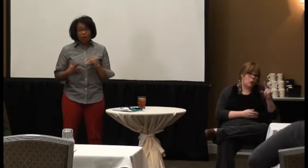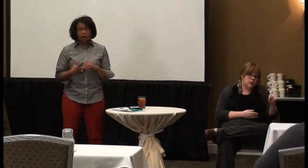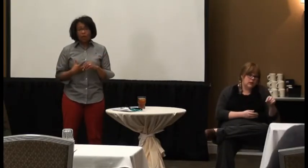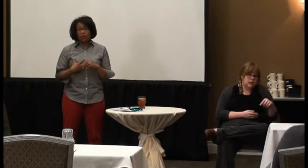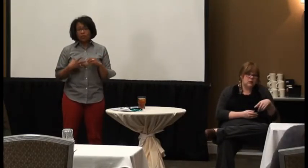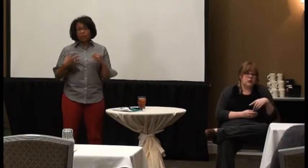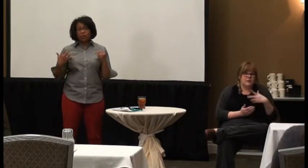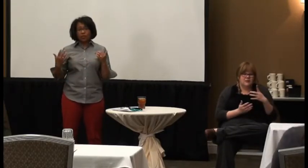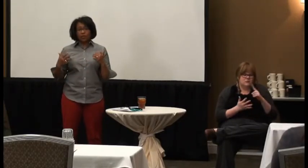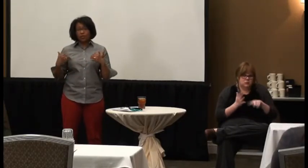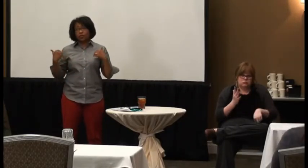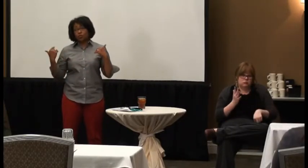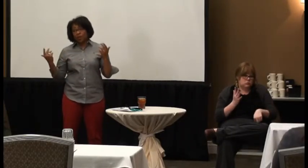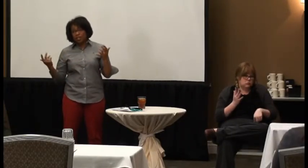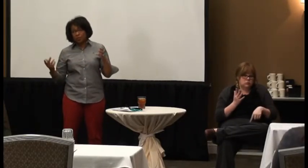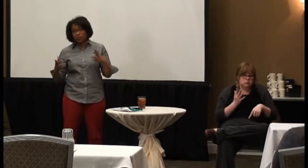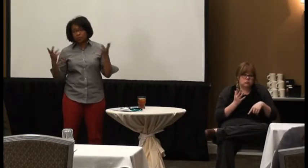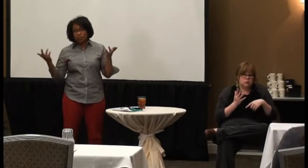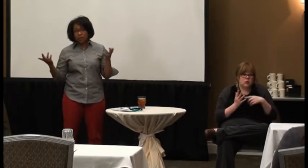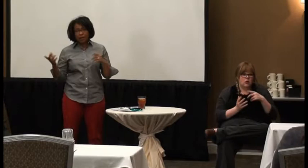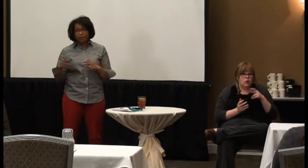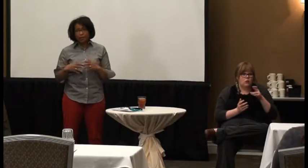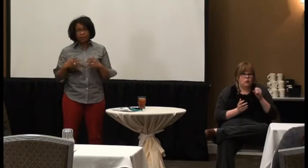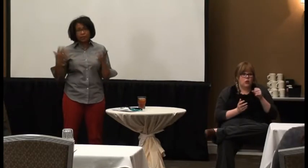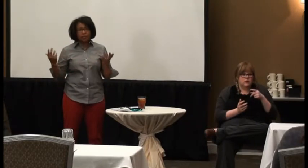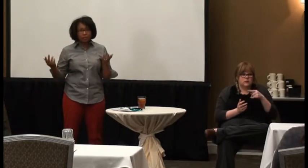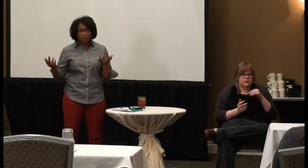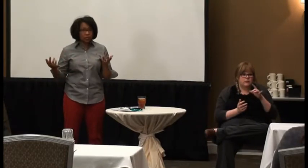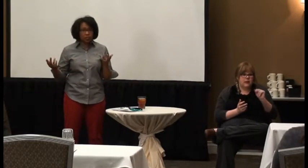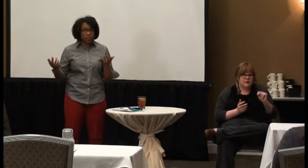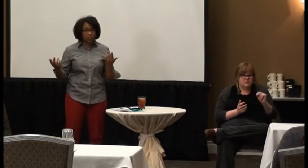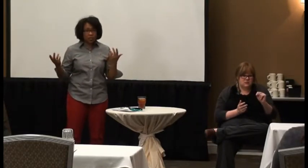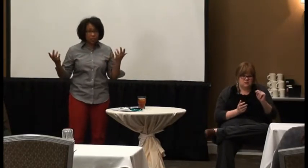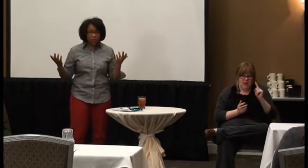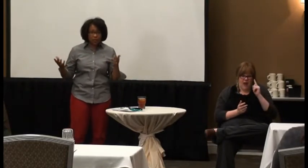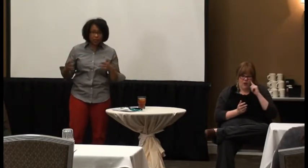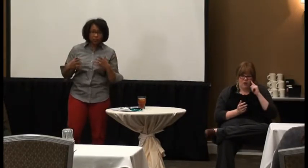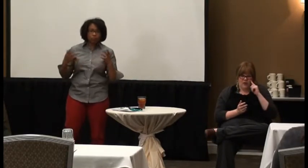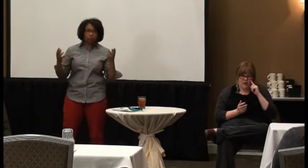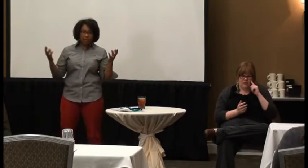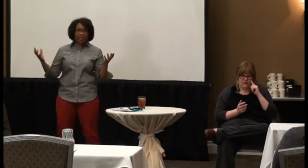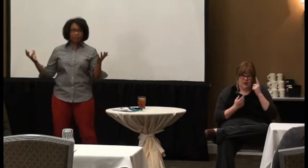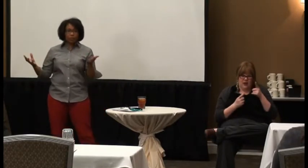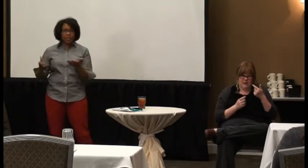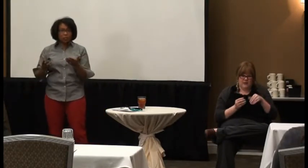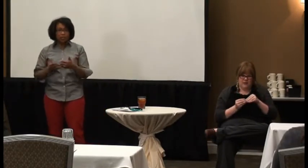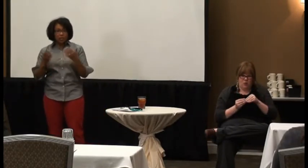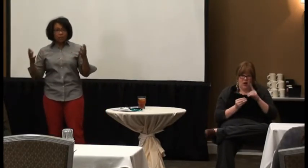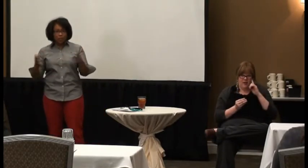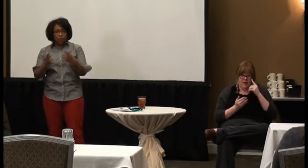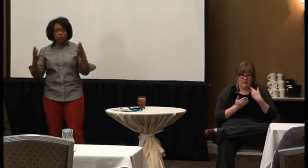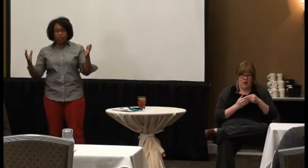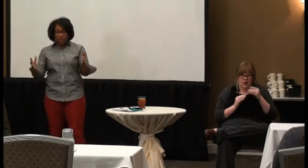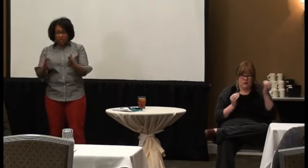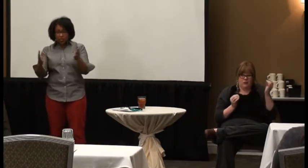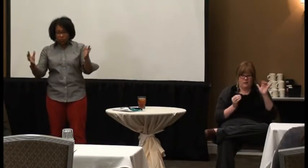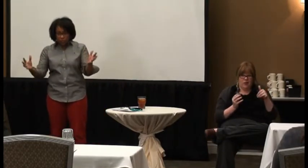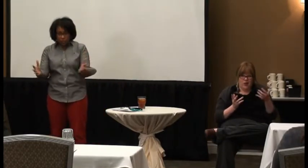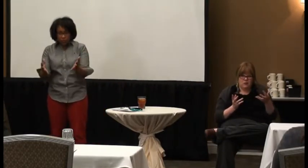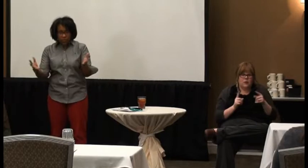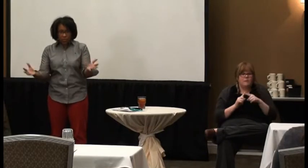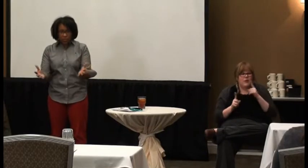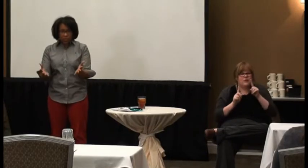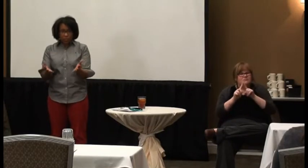therapy, all of those other interventions, respite, which I don't think there is such a thing as respite anymore. I don't think there's money for respite. But those things,